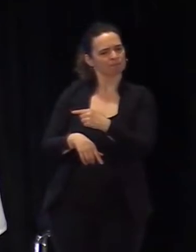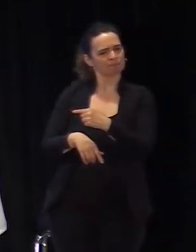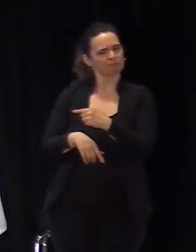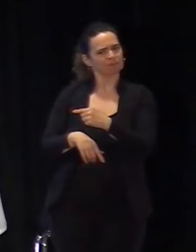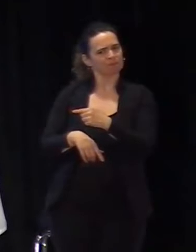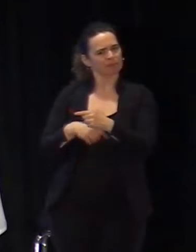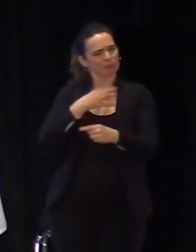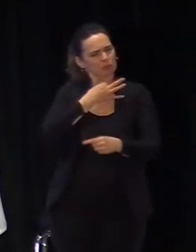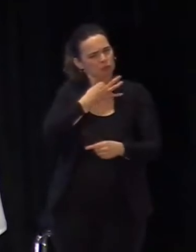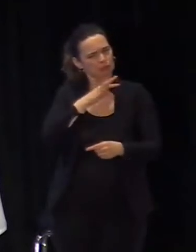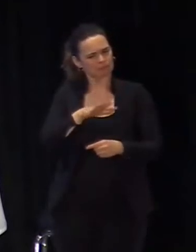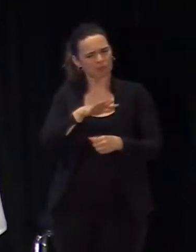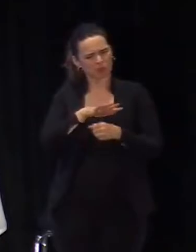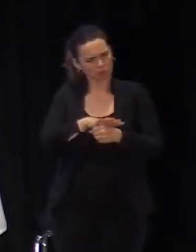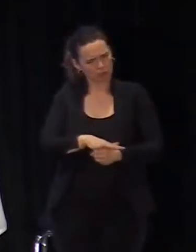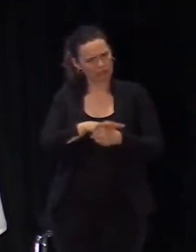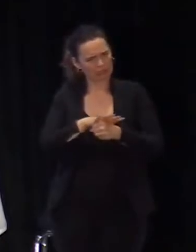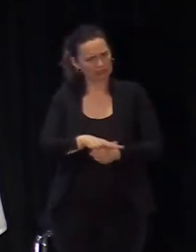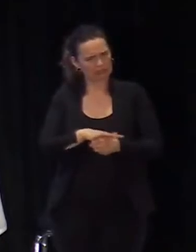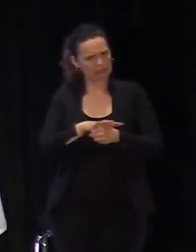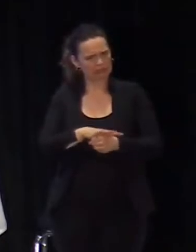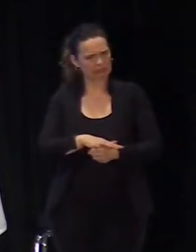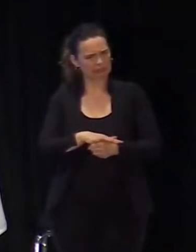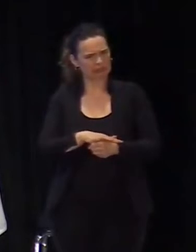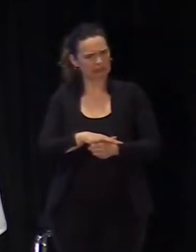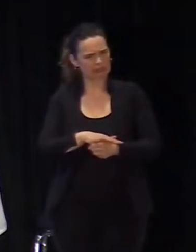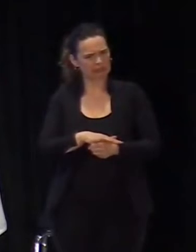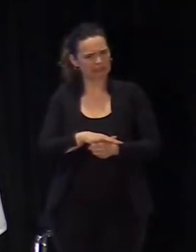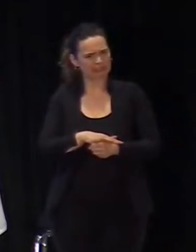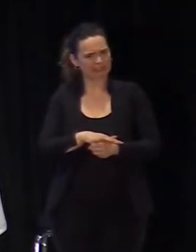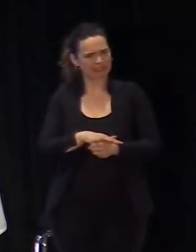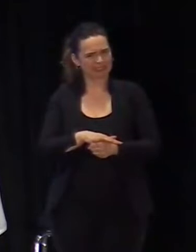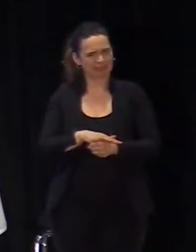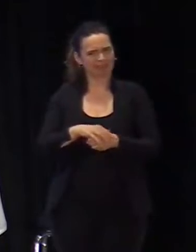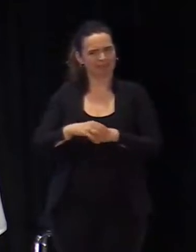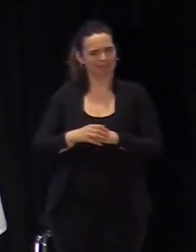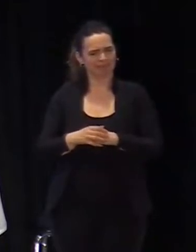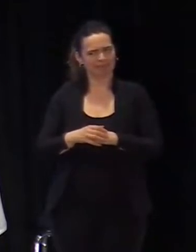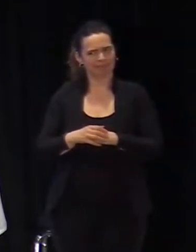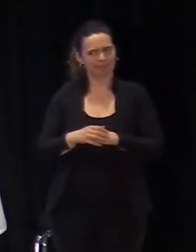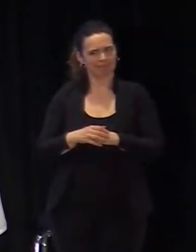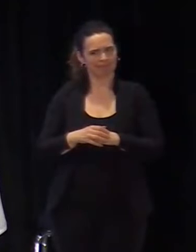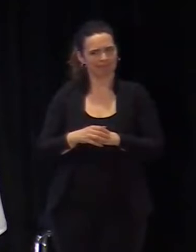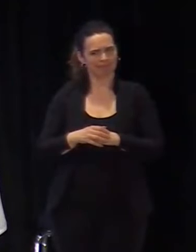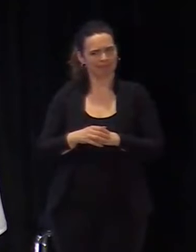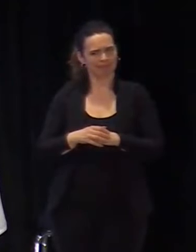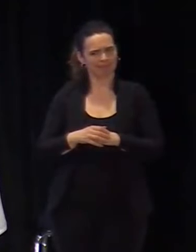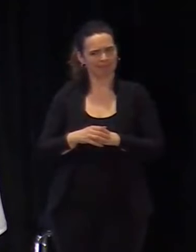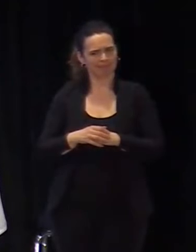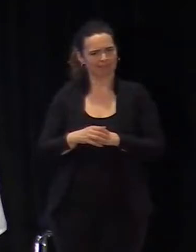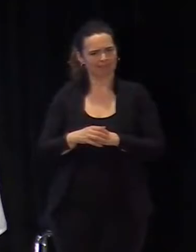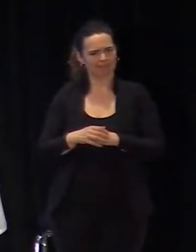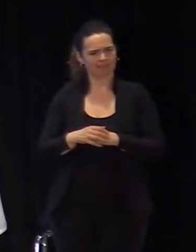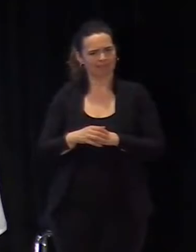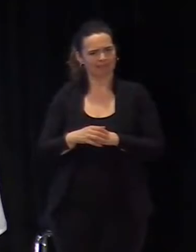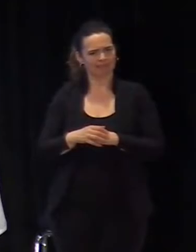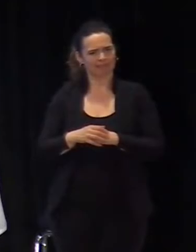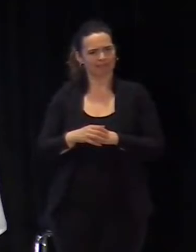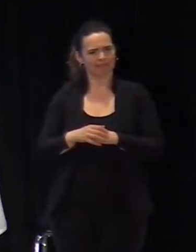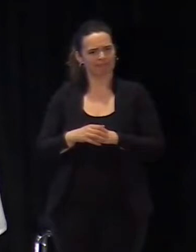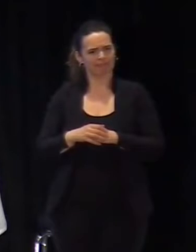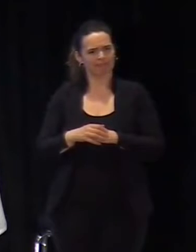putting on? Yeah, I know what this does is, and again, I won't say it puts a strain on us. We're ready to vaccinate